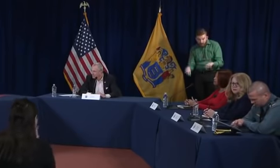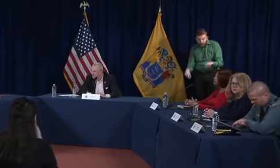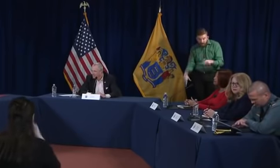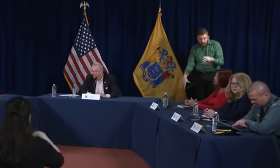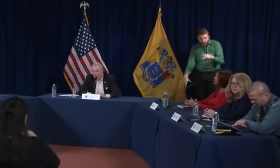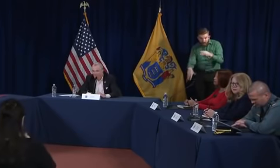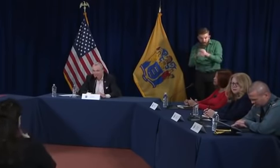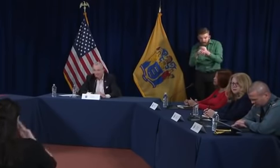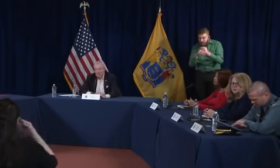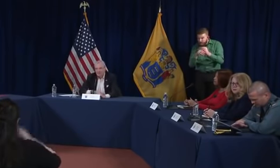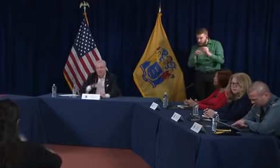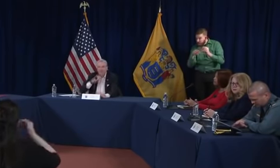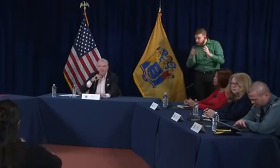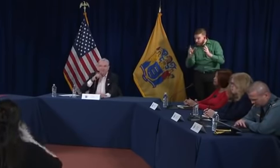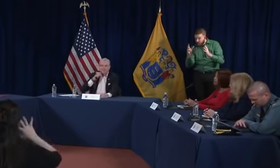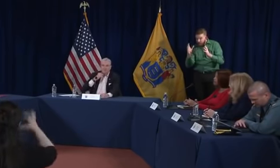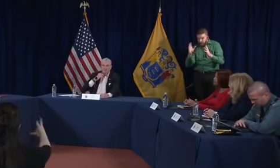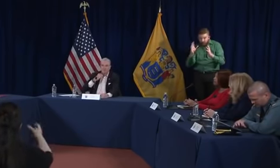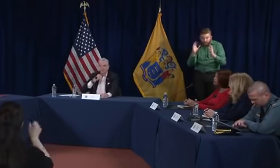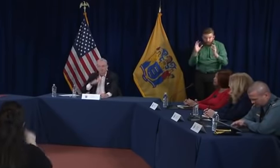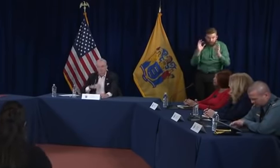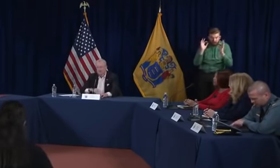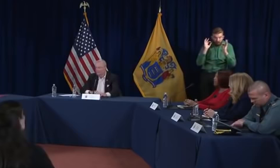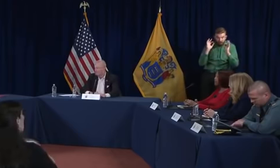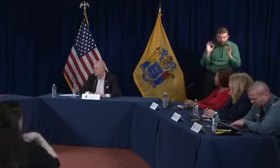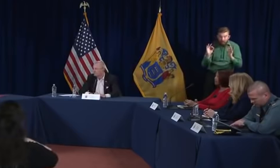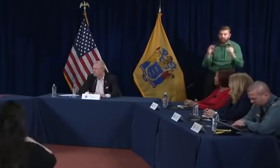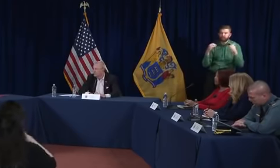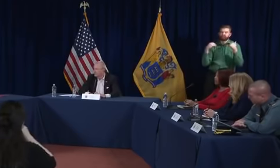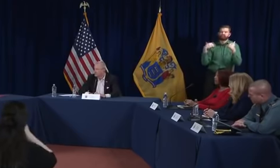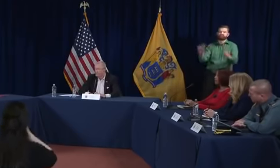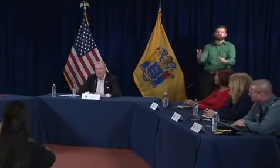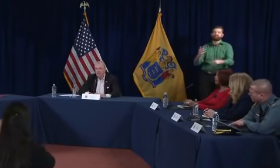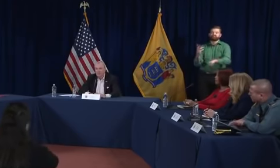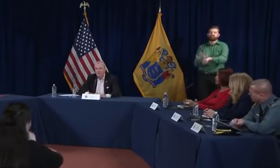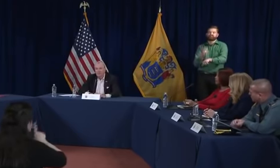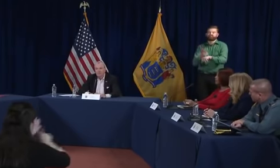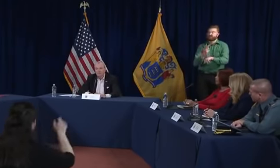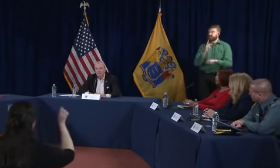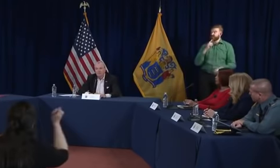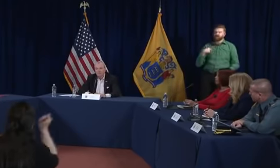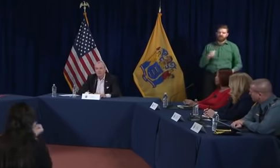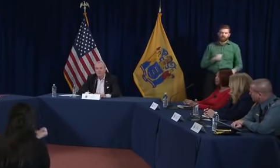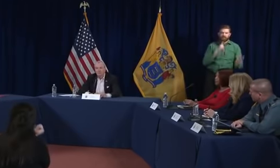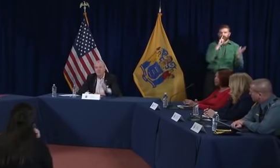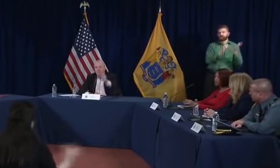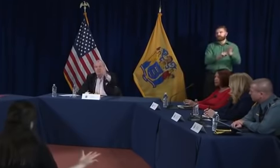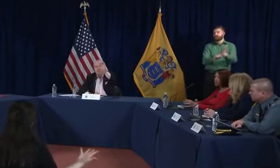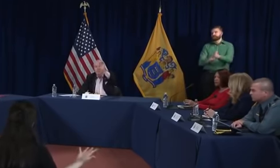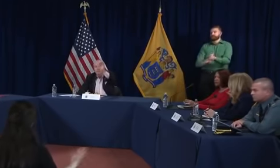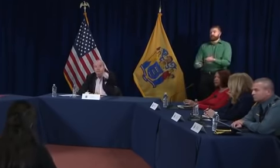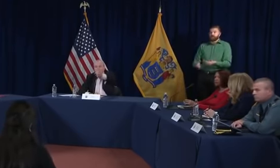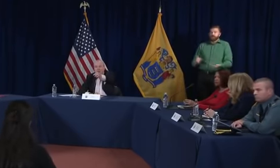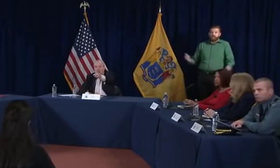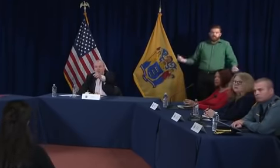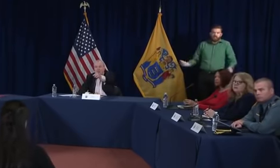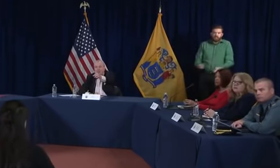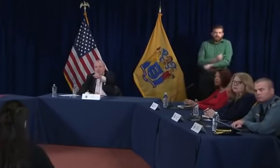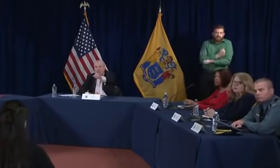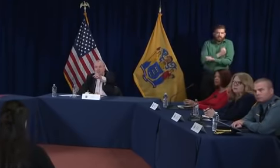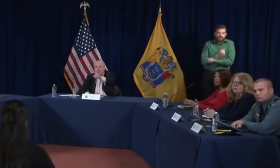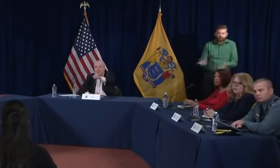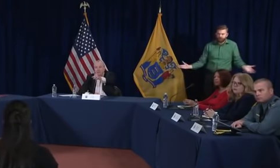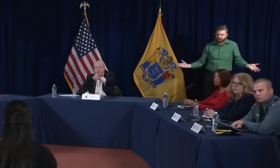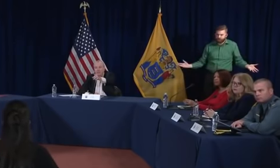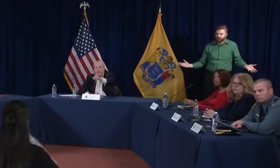type of a facility. So we're just about looking, like the governor says, everything's on the table. Charlie, you had something.